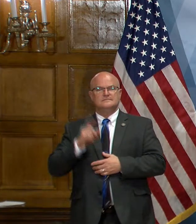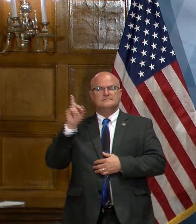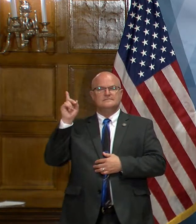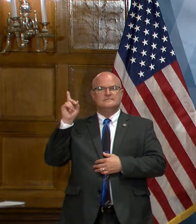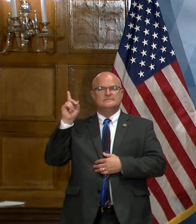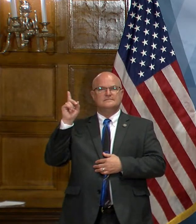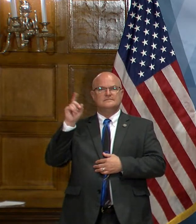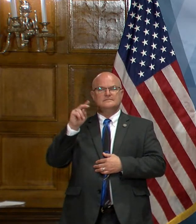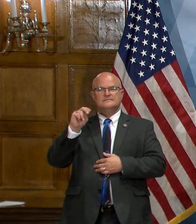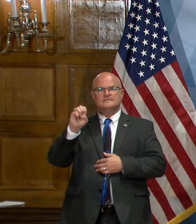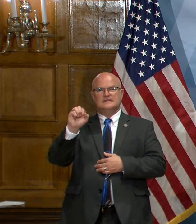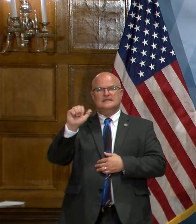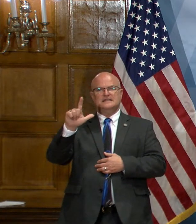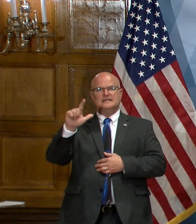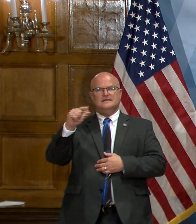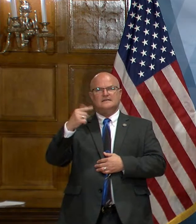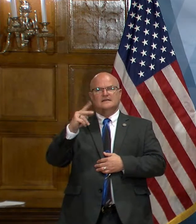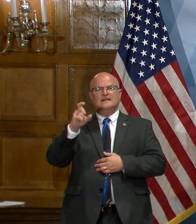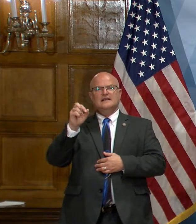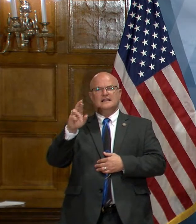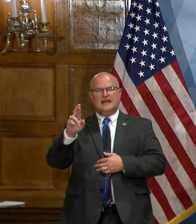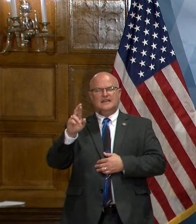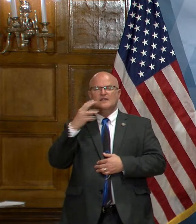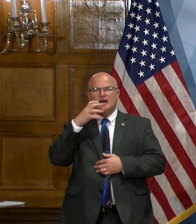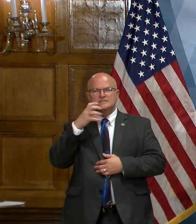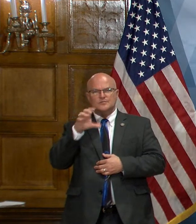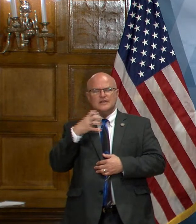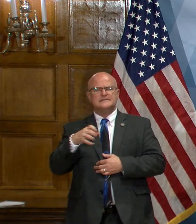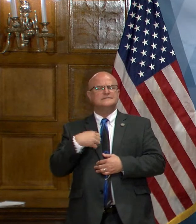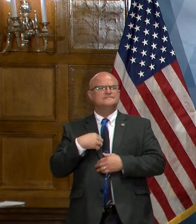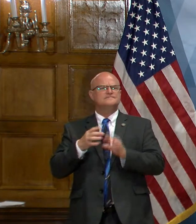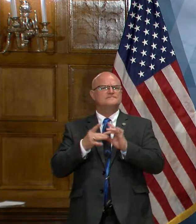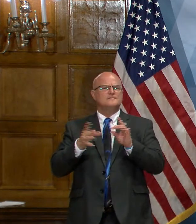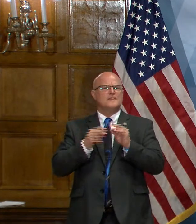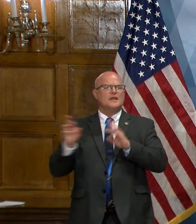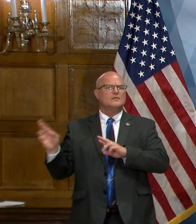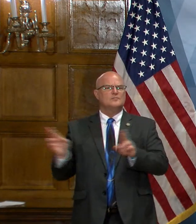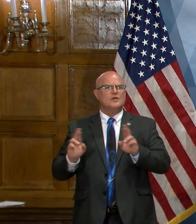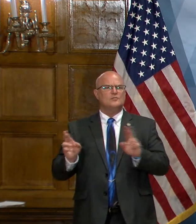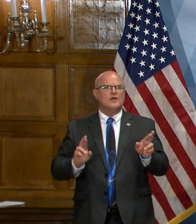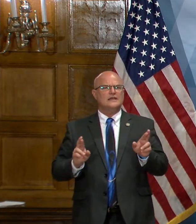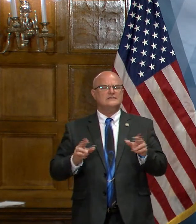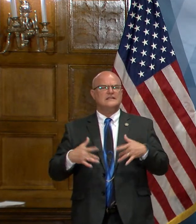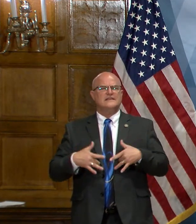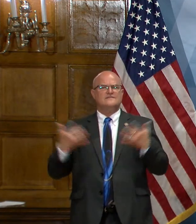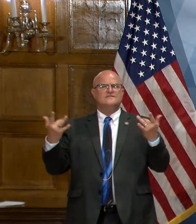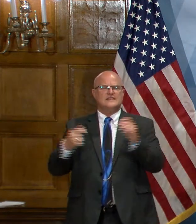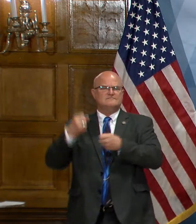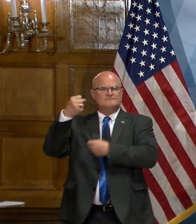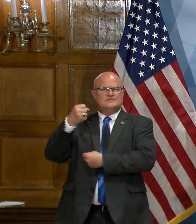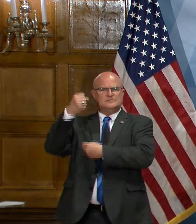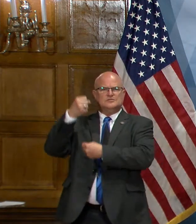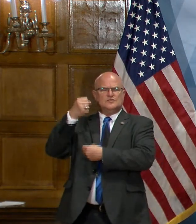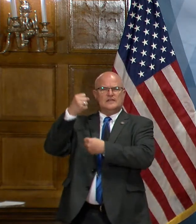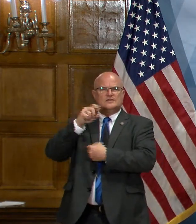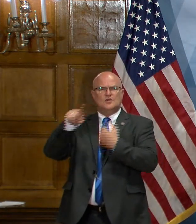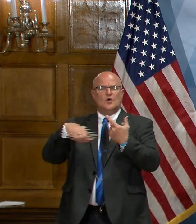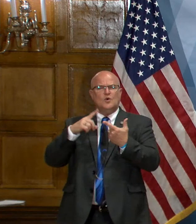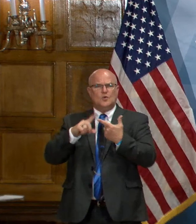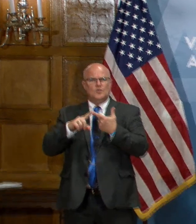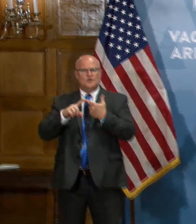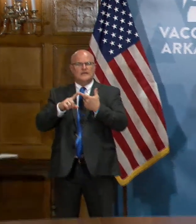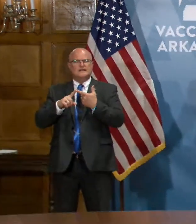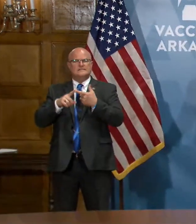Governor, good afternoon. It's Neil Gledner at KZNG in Hot Springs. You started by talking about preparations in the event of demonstrations when there is